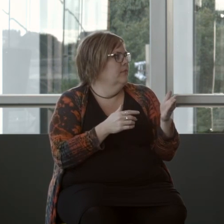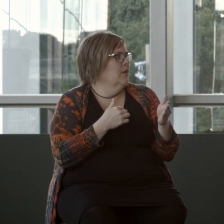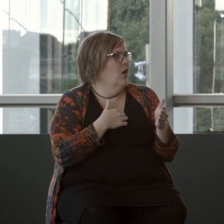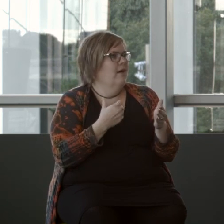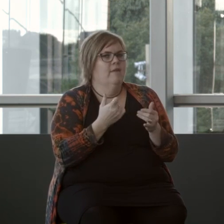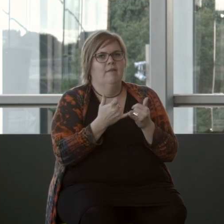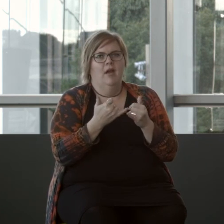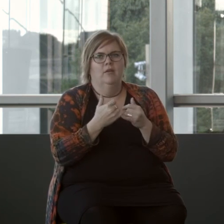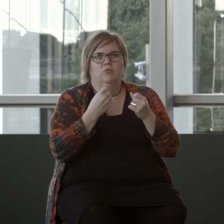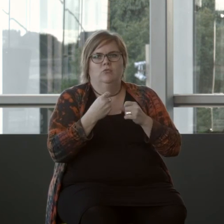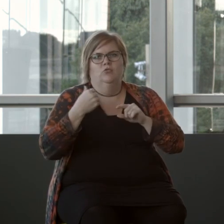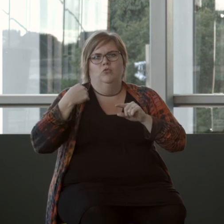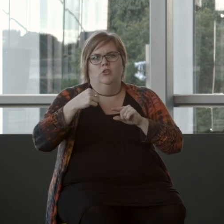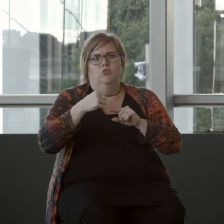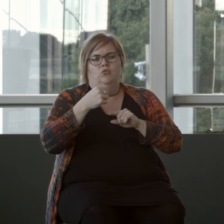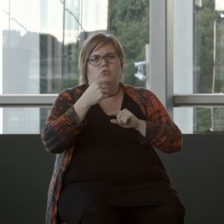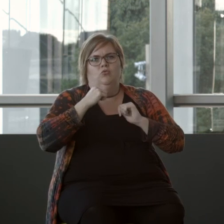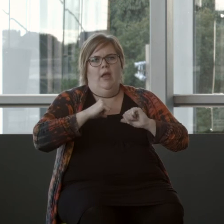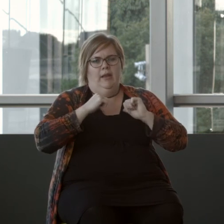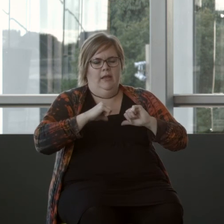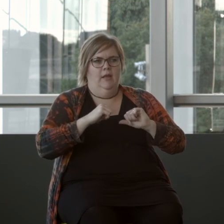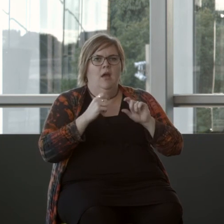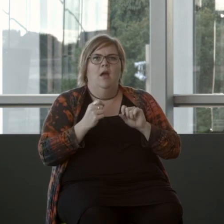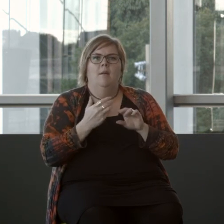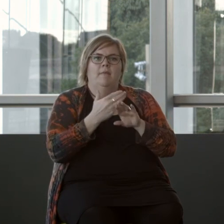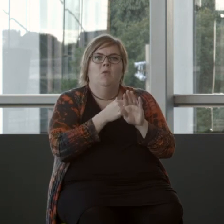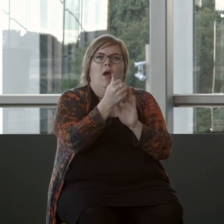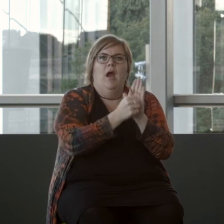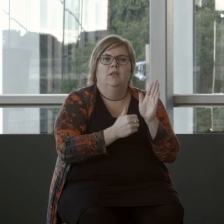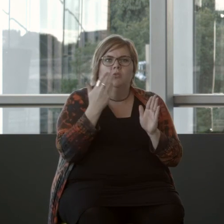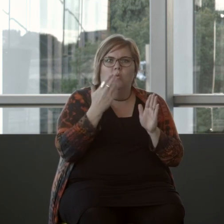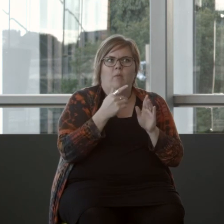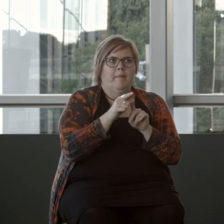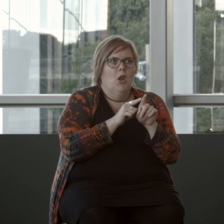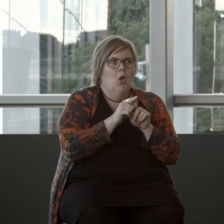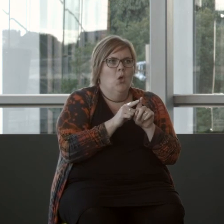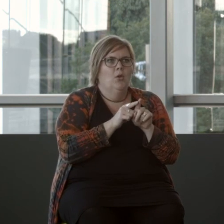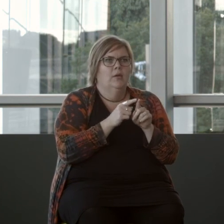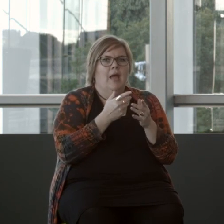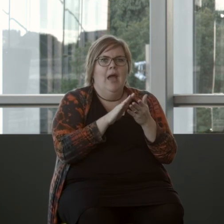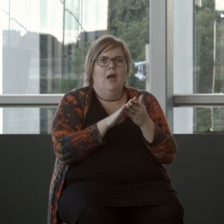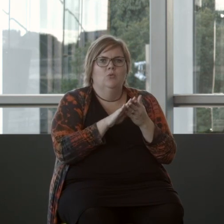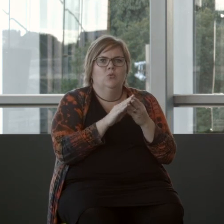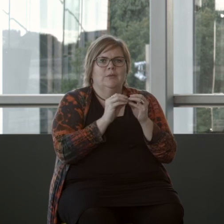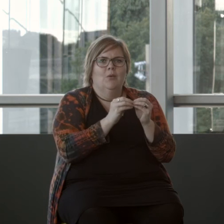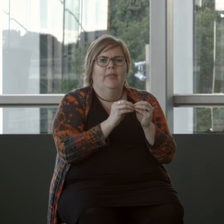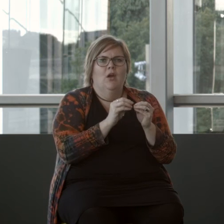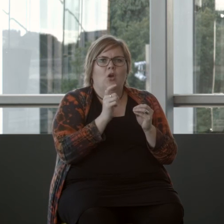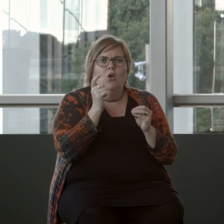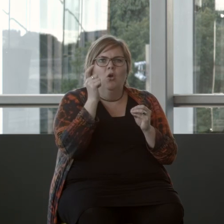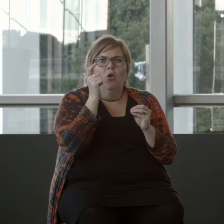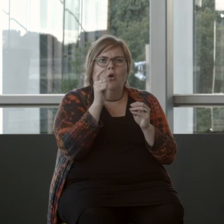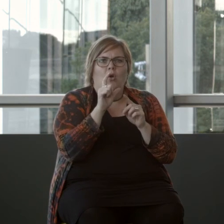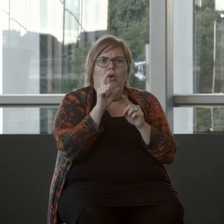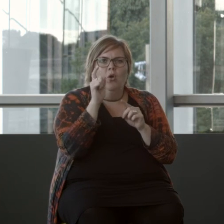training. I, unlike a lot of artists, before I went to art school to learn how to deal with conceptual issues,